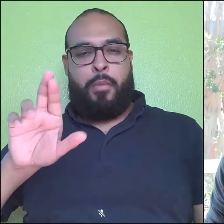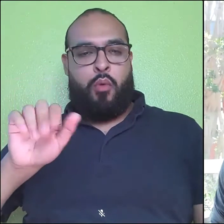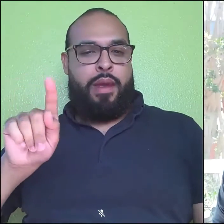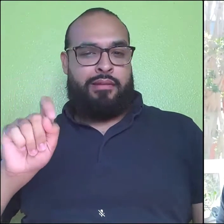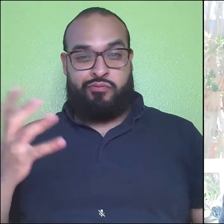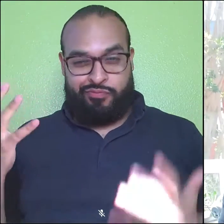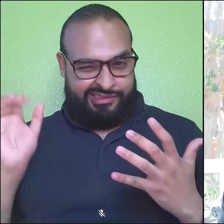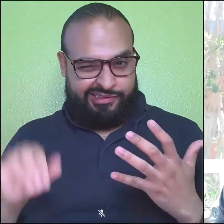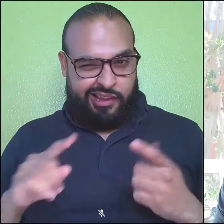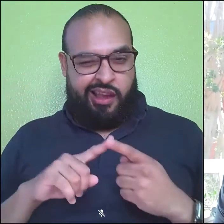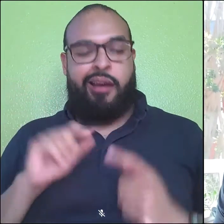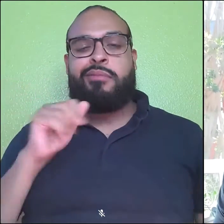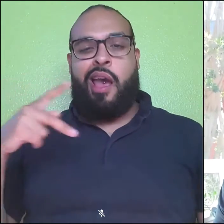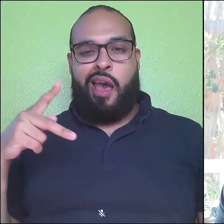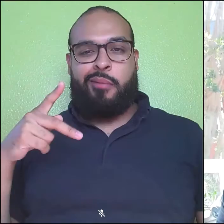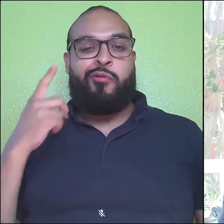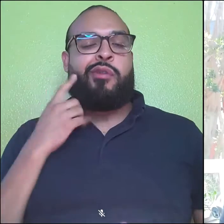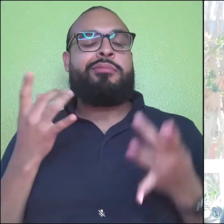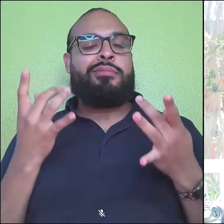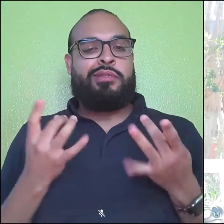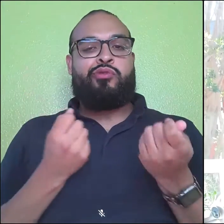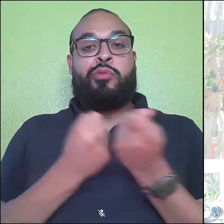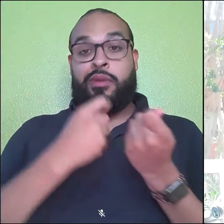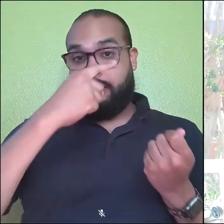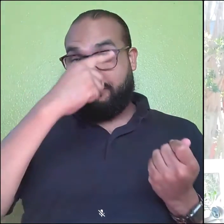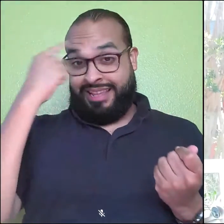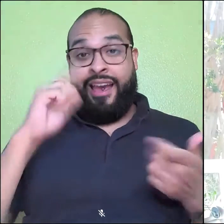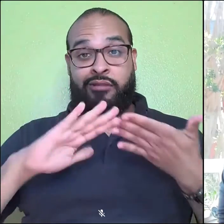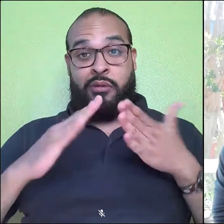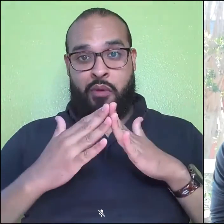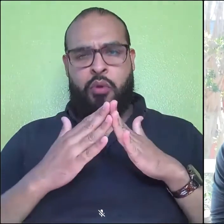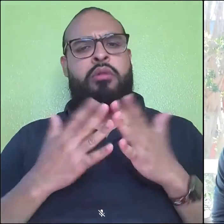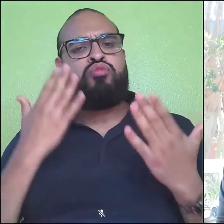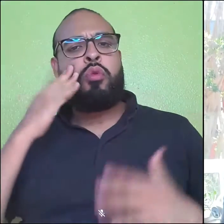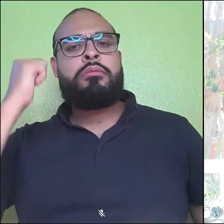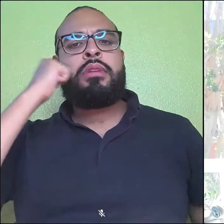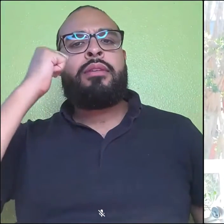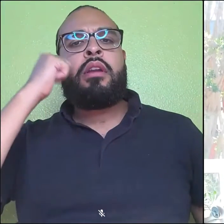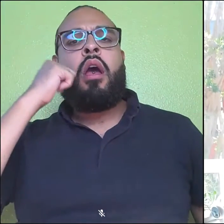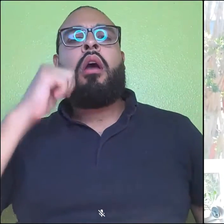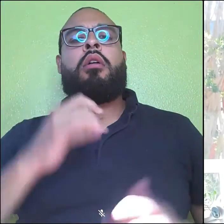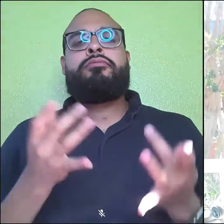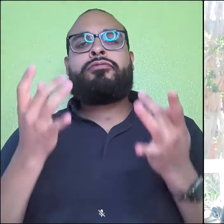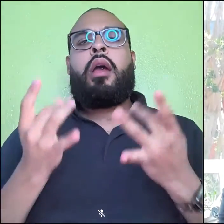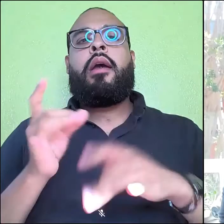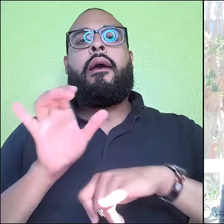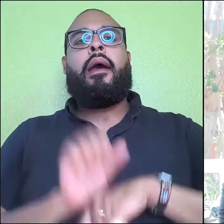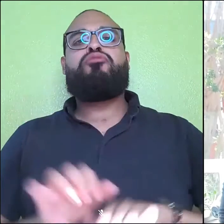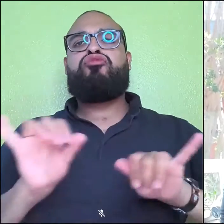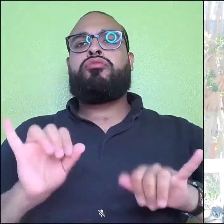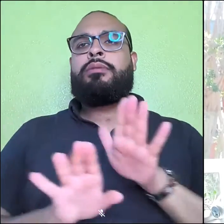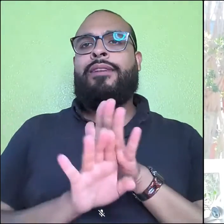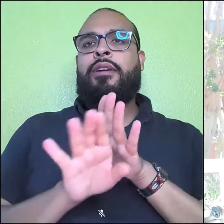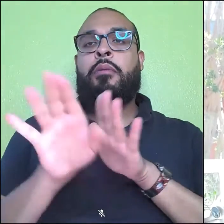and created to support the Black community in developing a daily meditation habit. And we've supported tens of thousands of